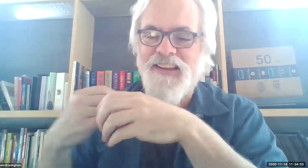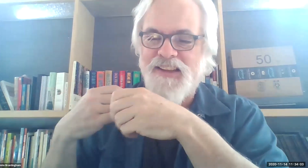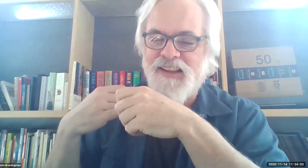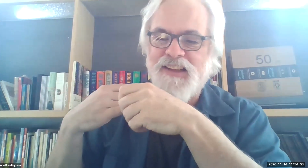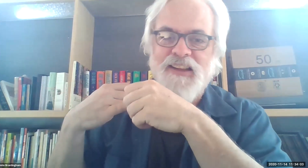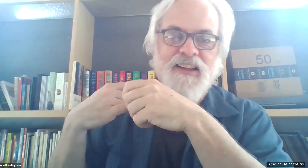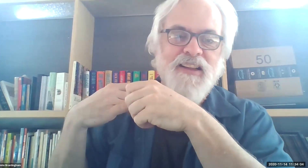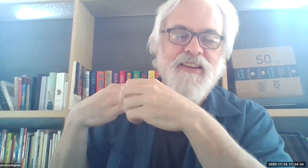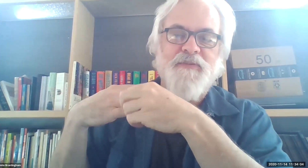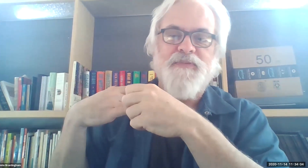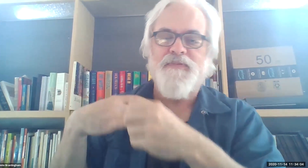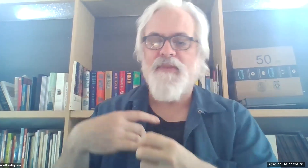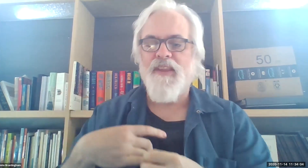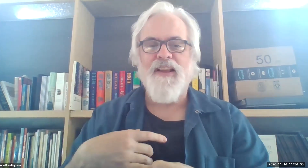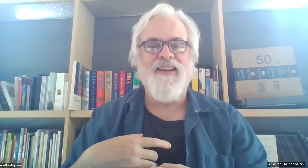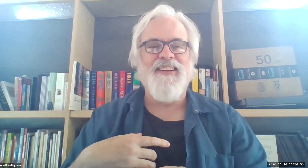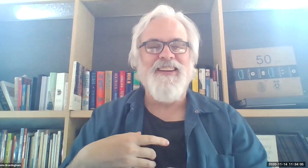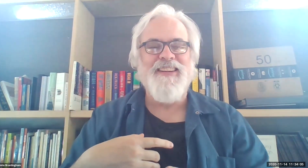How to get it out of there?